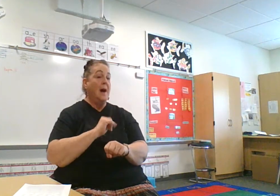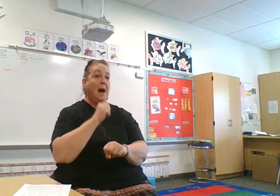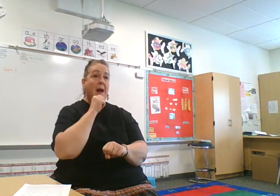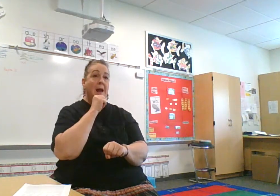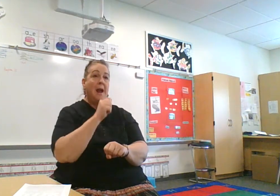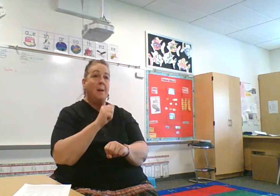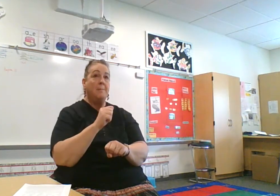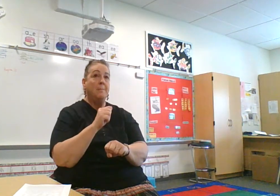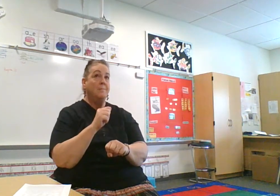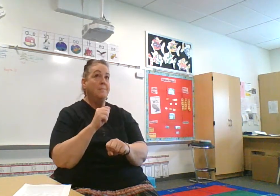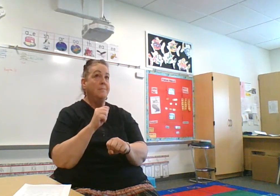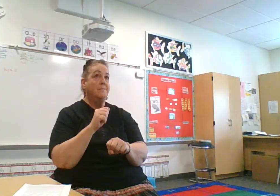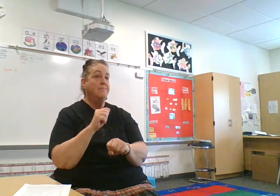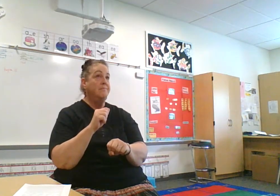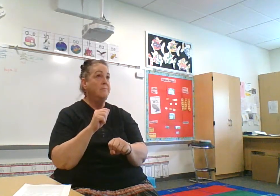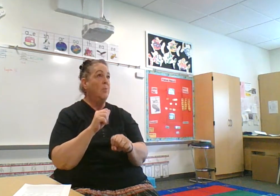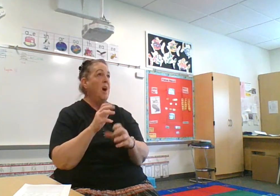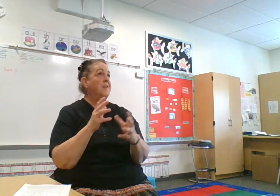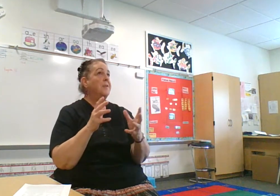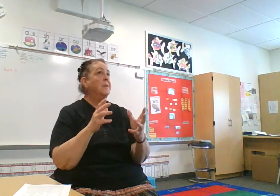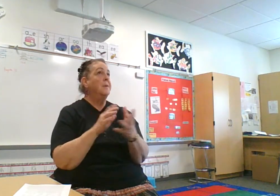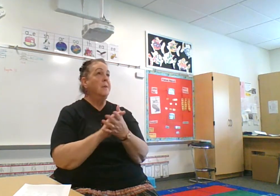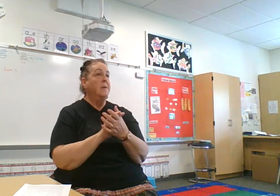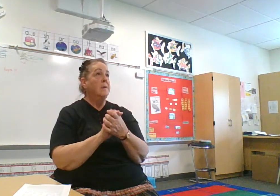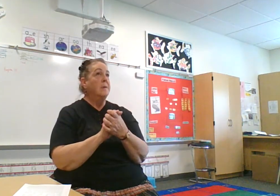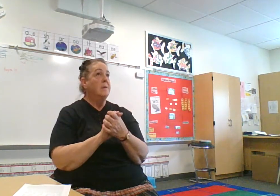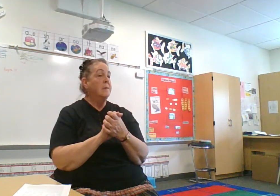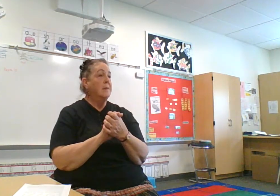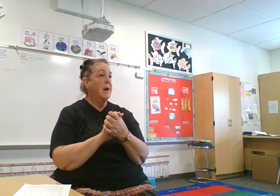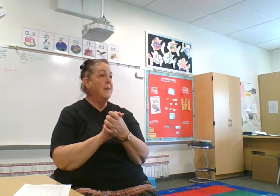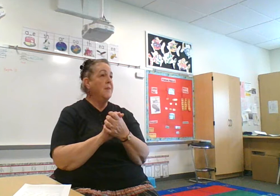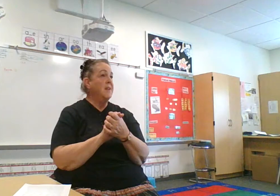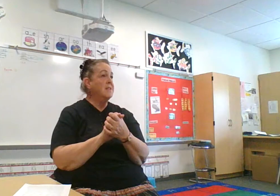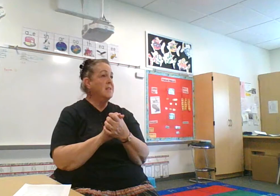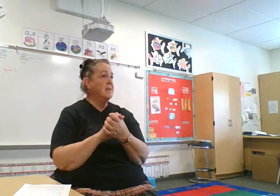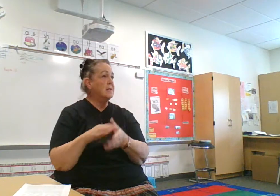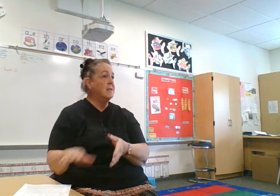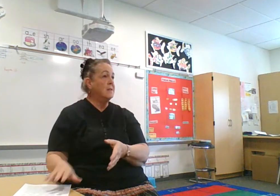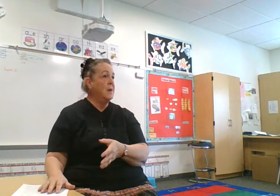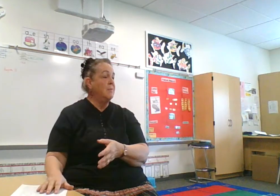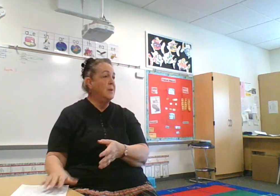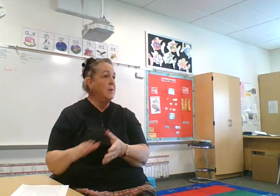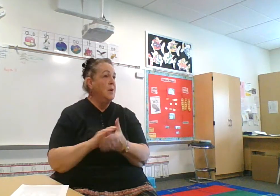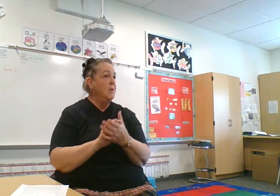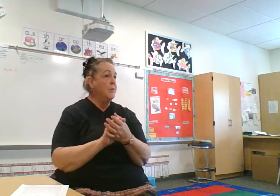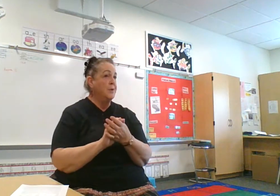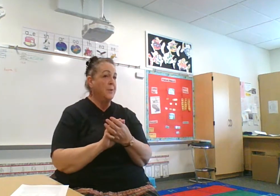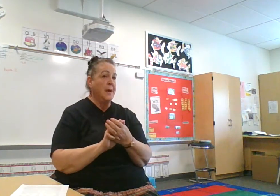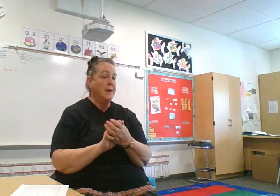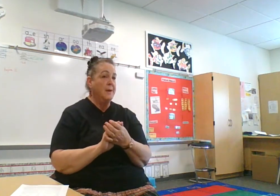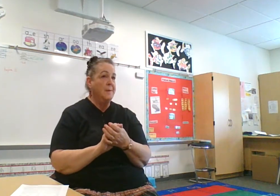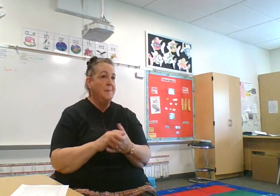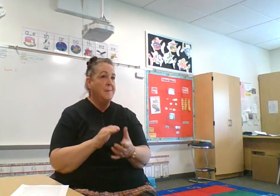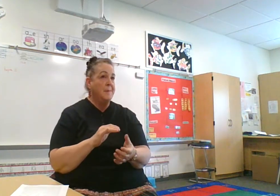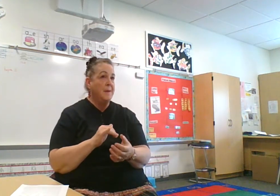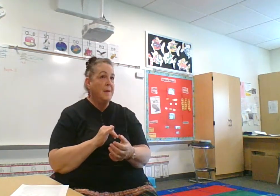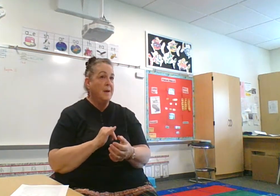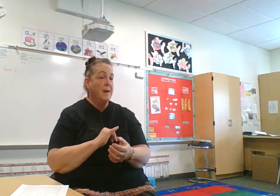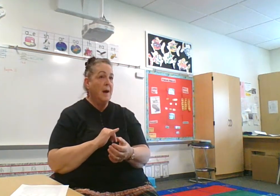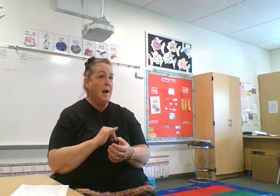I am what? I got to think of a sentence because I don't have one here for during.